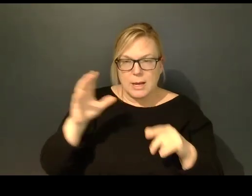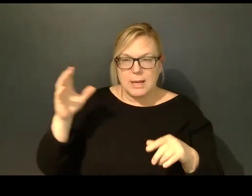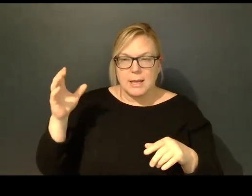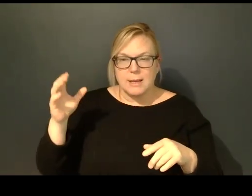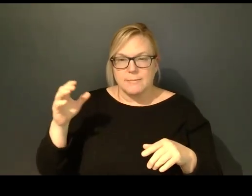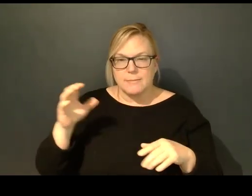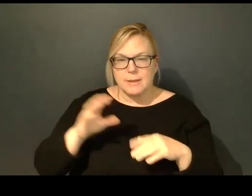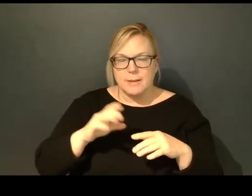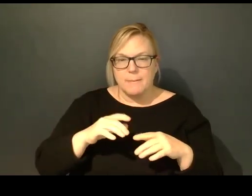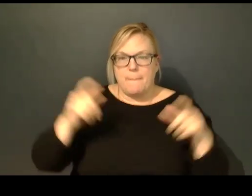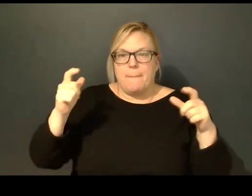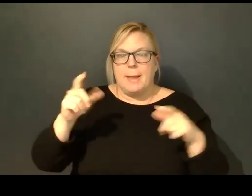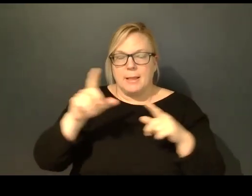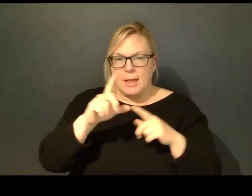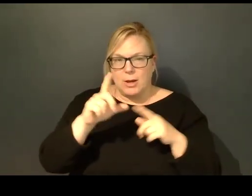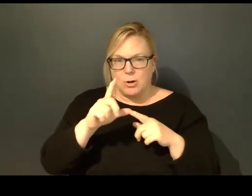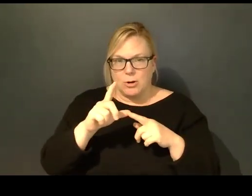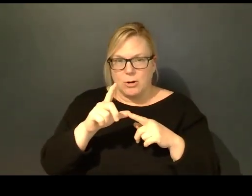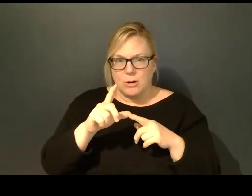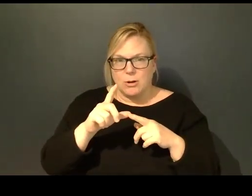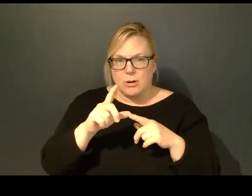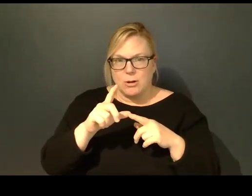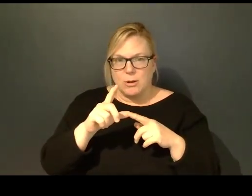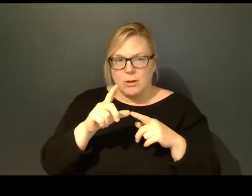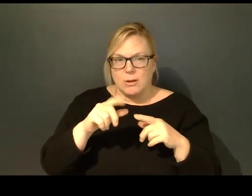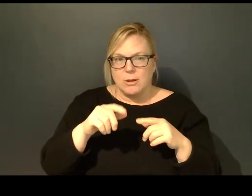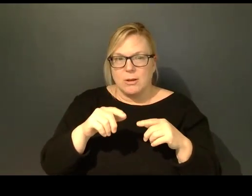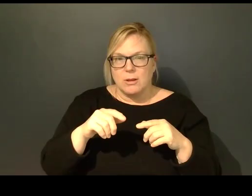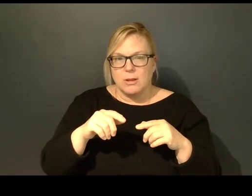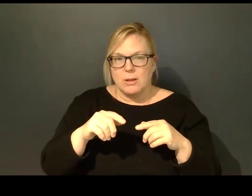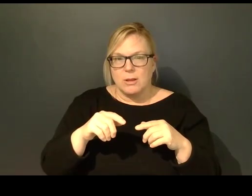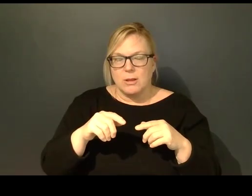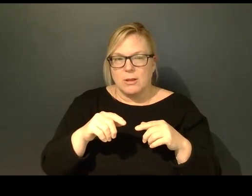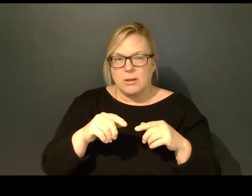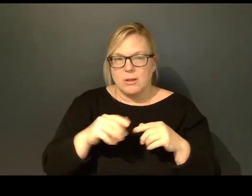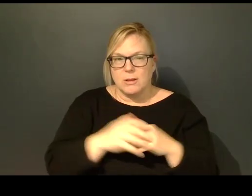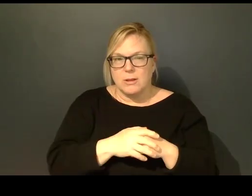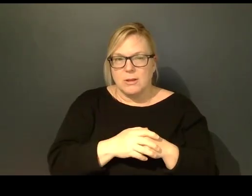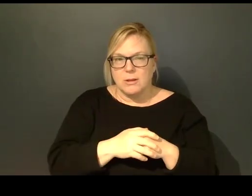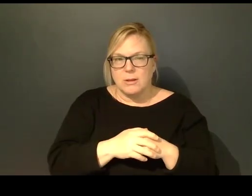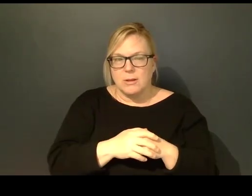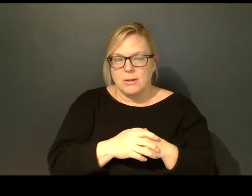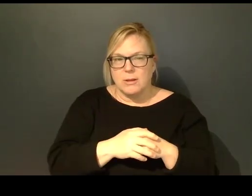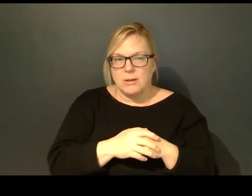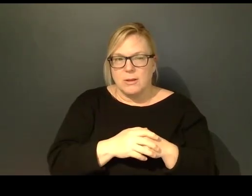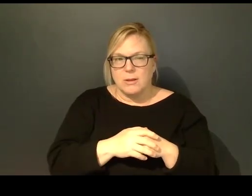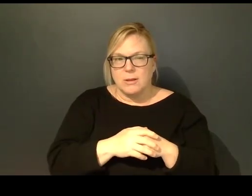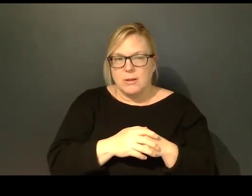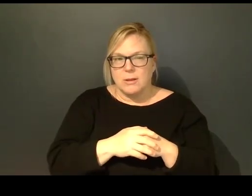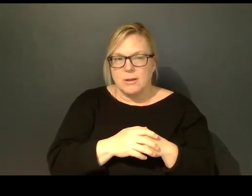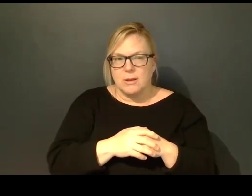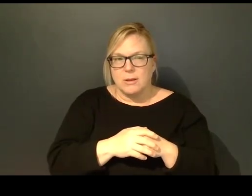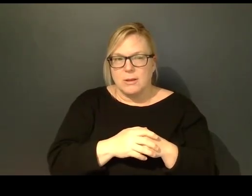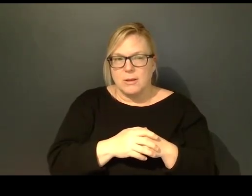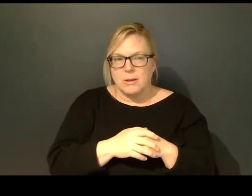is the greatest. It reads it as hashtag Milena is the greatest. Does that sound correct to you? I believe I know what I'm talking about with camel